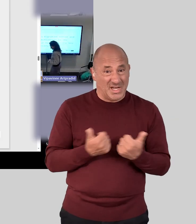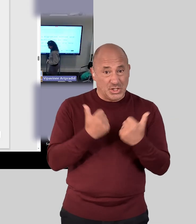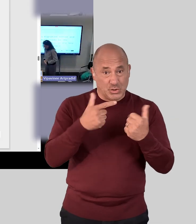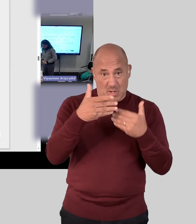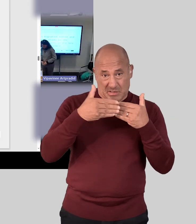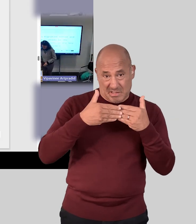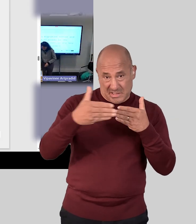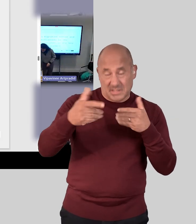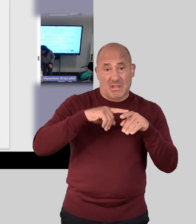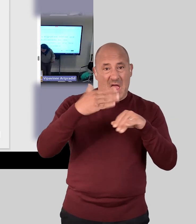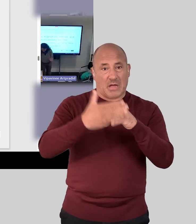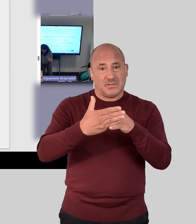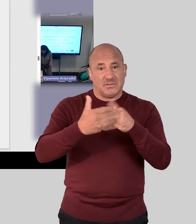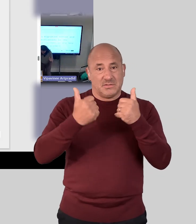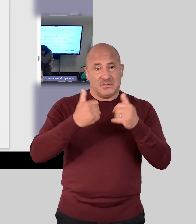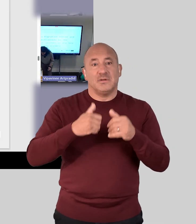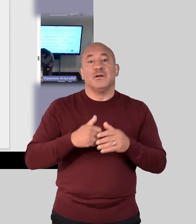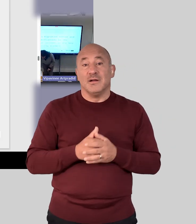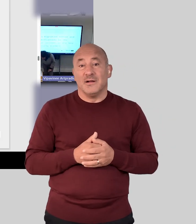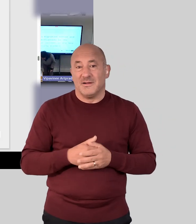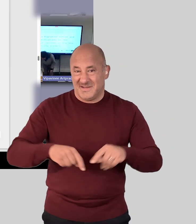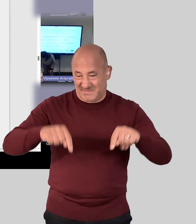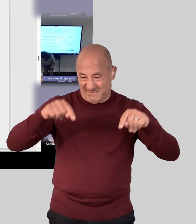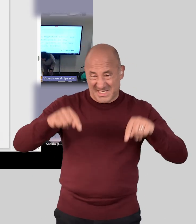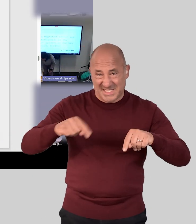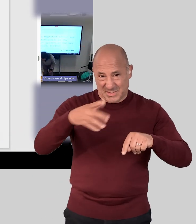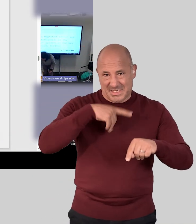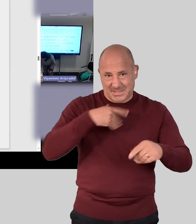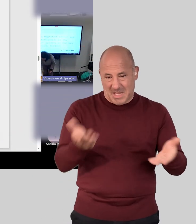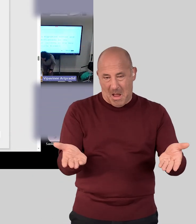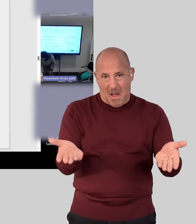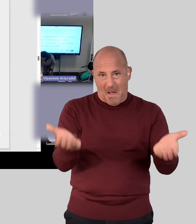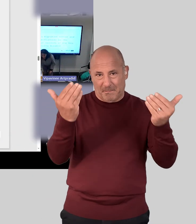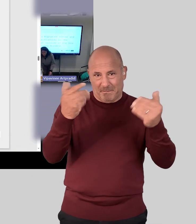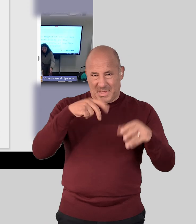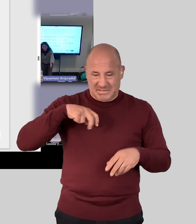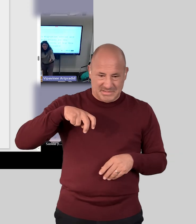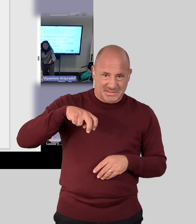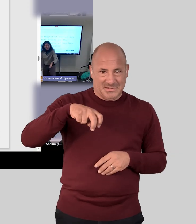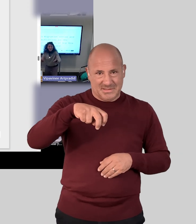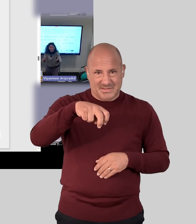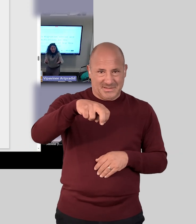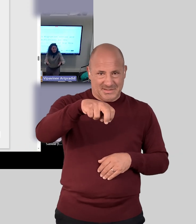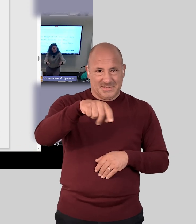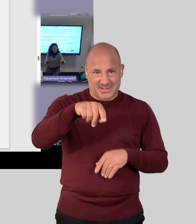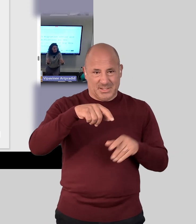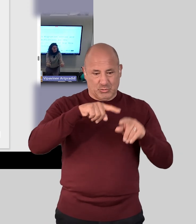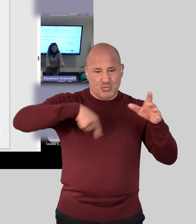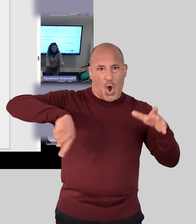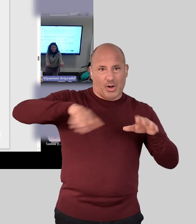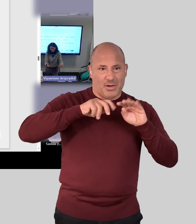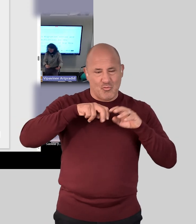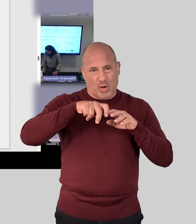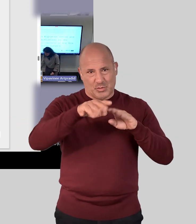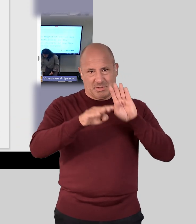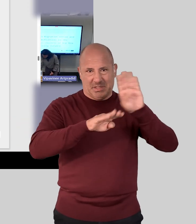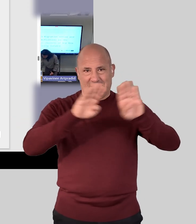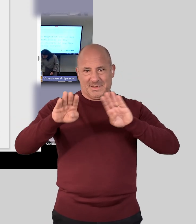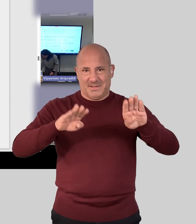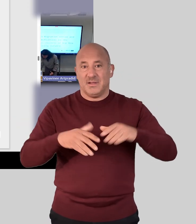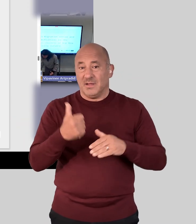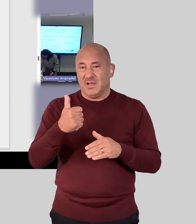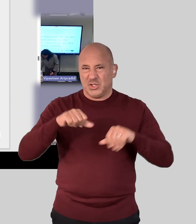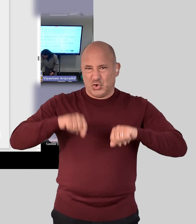rest of the song now from the back to the end. And so this is where you got to get up and you go across the circle.